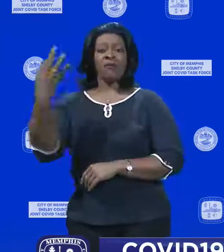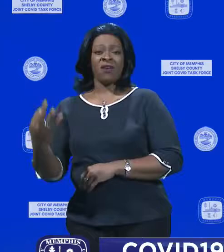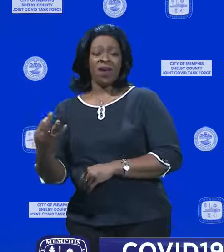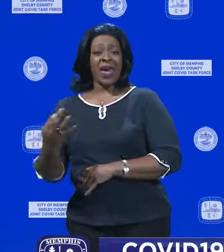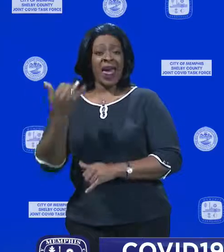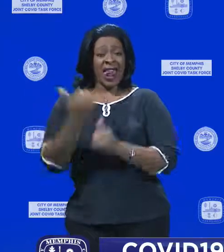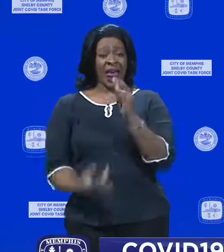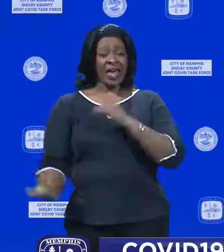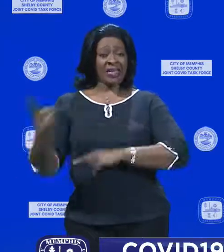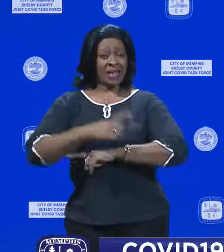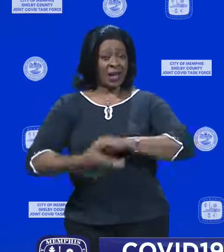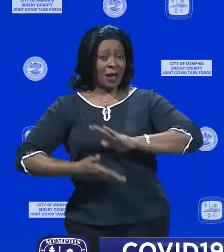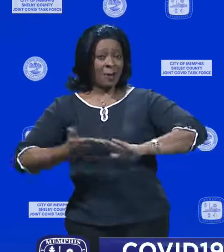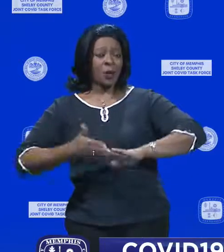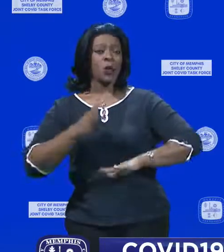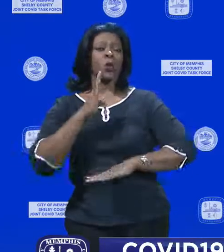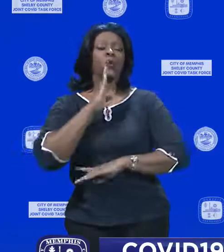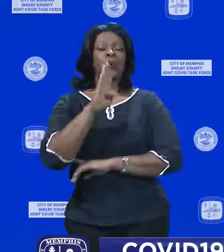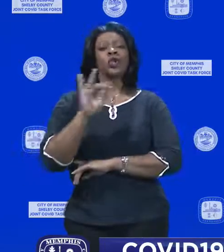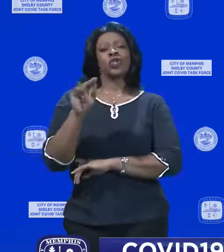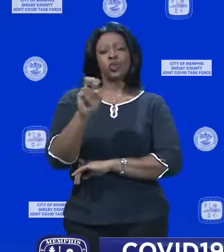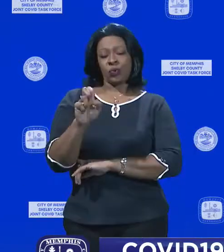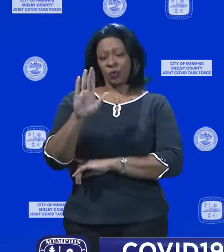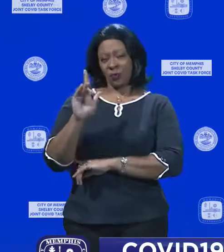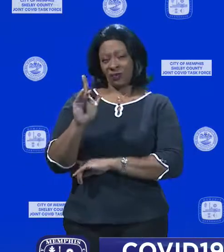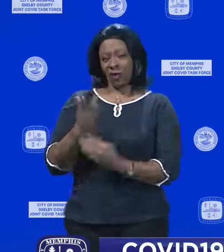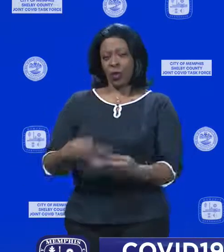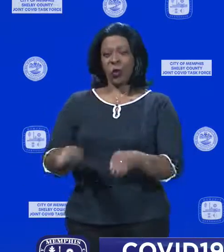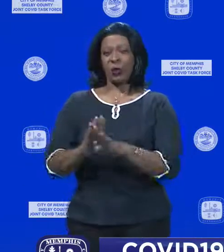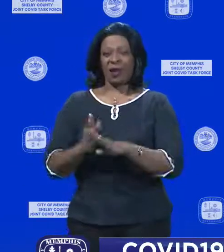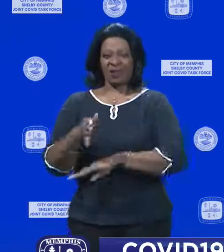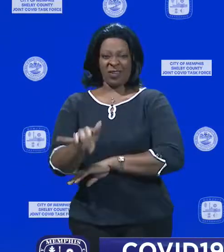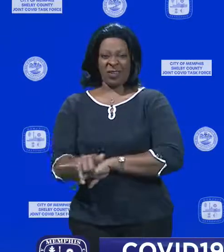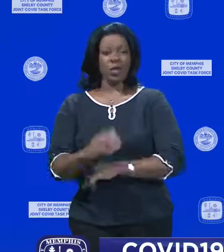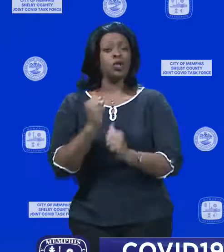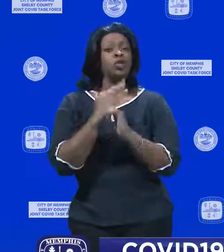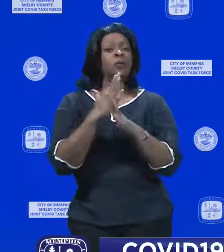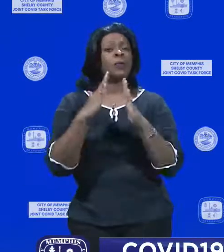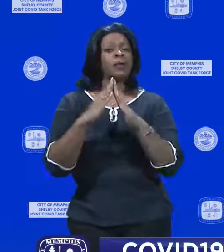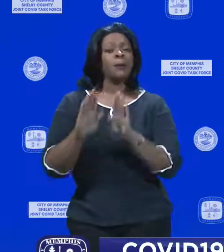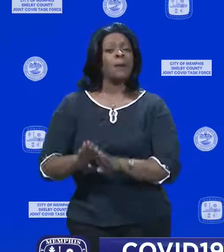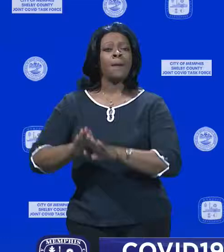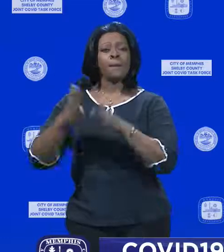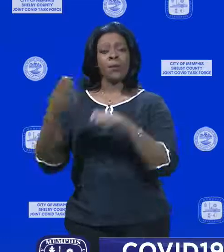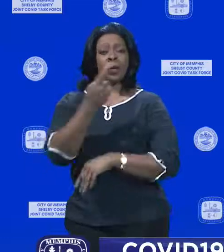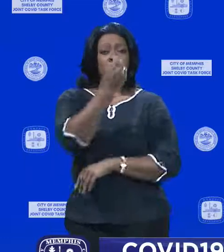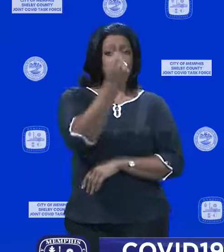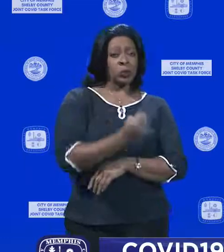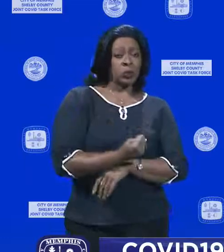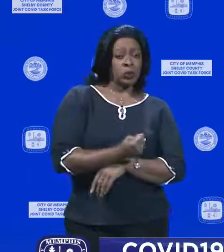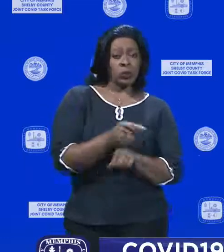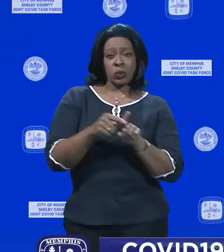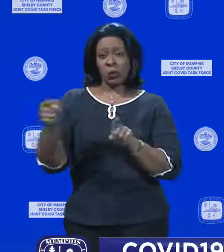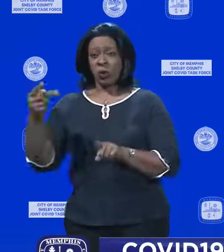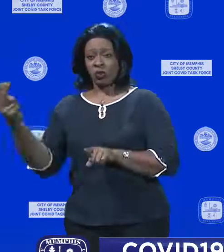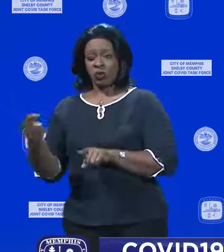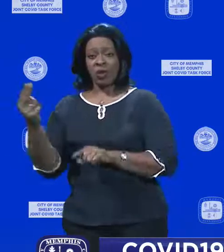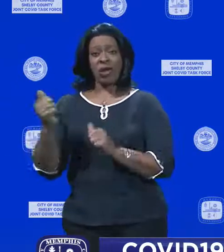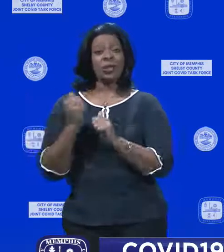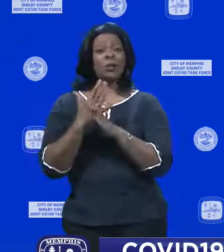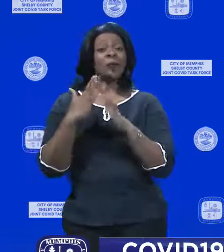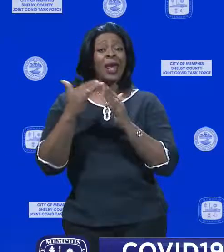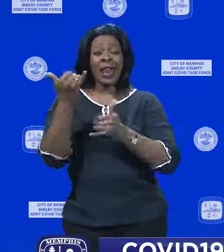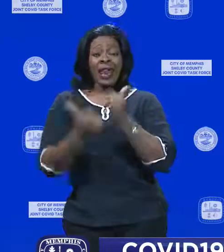Their last day of operation will be the 25th of June. The Germantown site is open Tuesday to Thursday, and their last day of operation